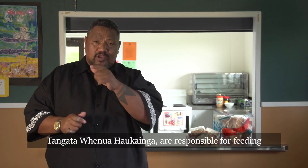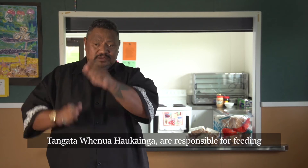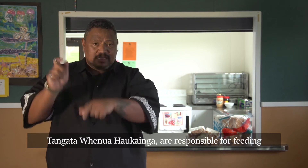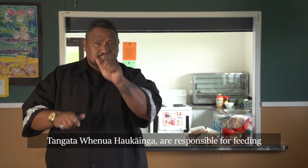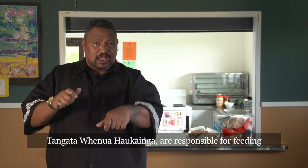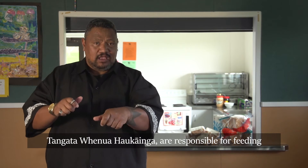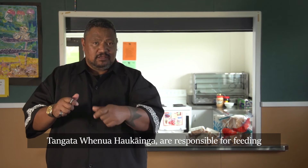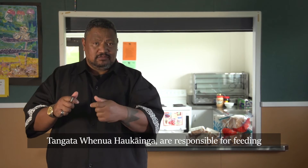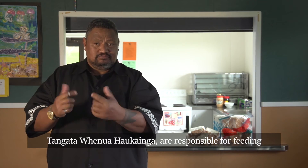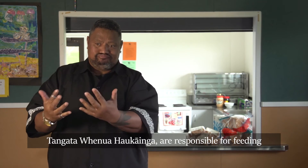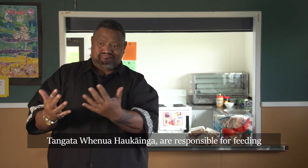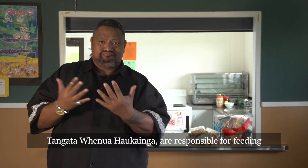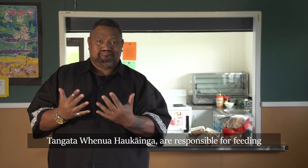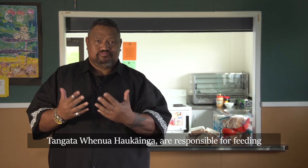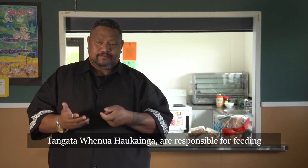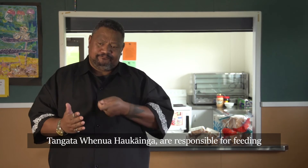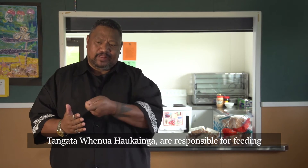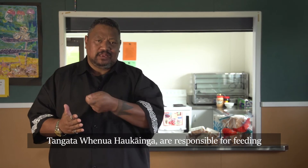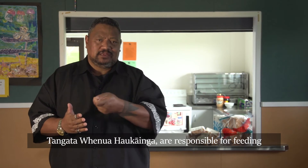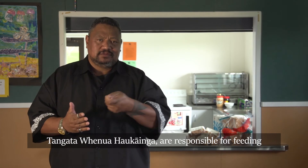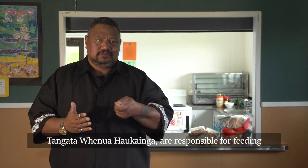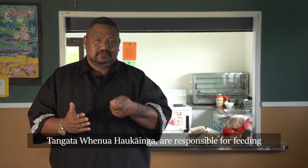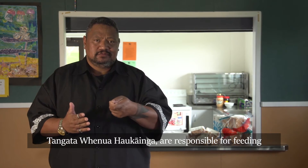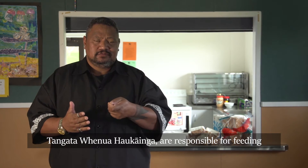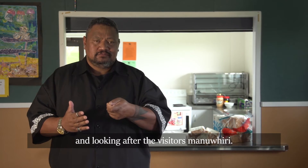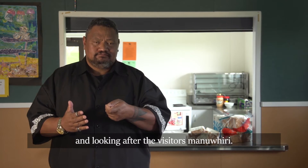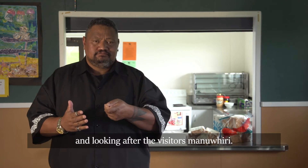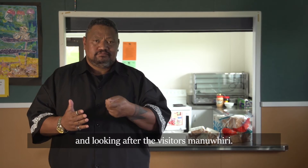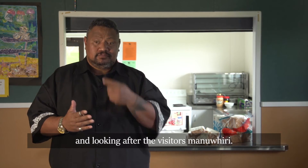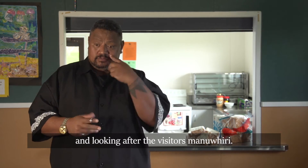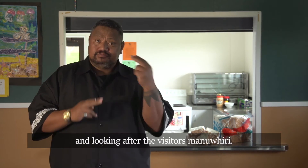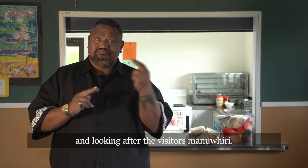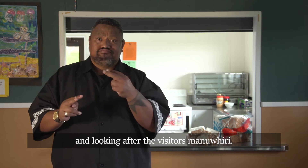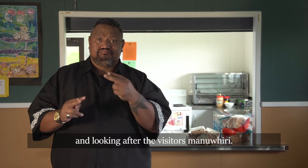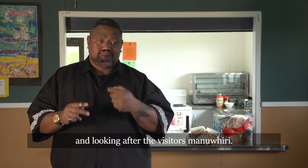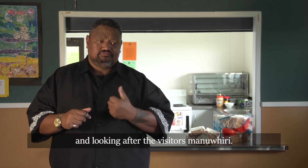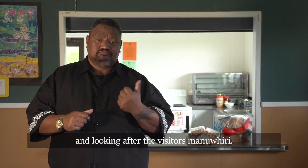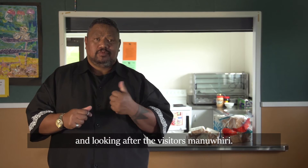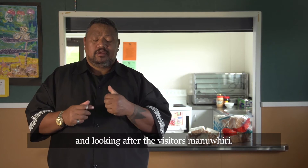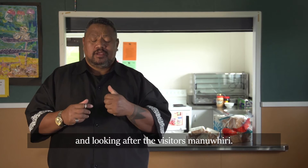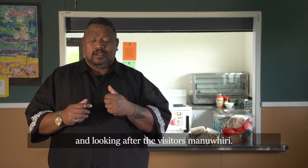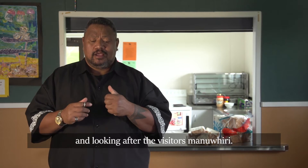Tangata whenua, hau kāinga, are responsible for feeding and looking after the visitors' manuhiri.